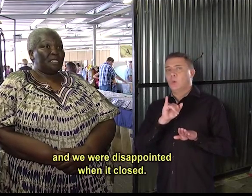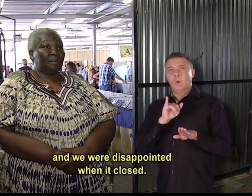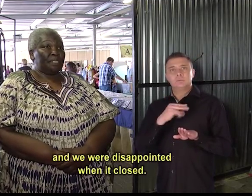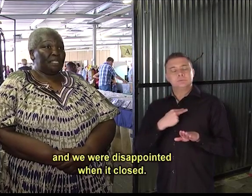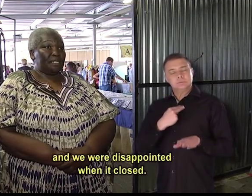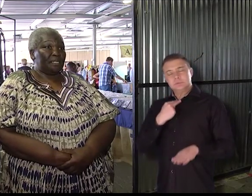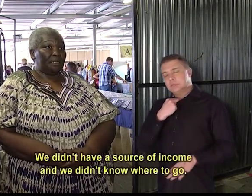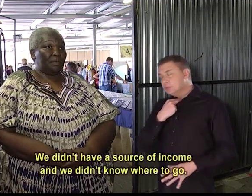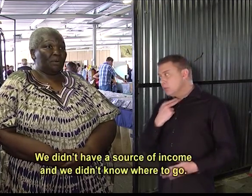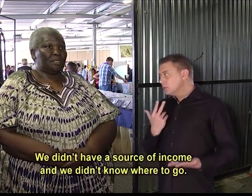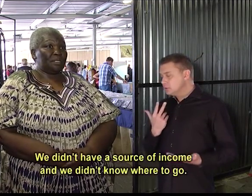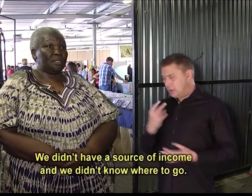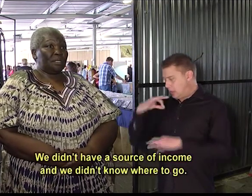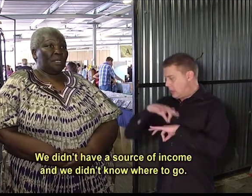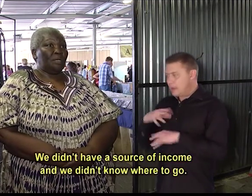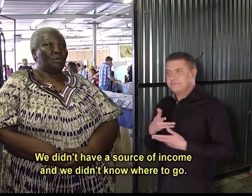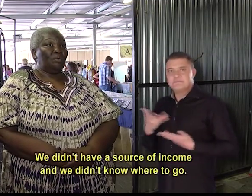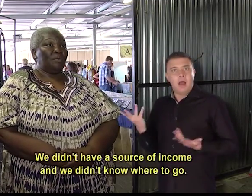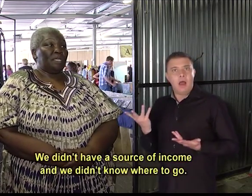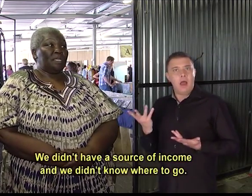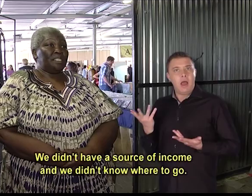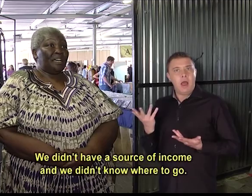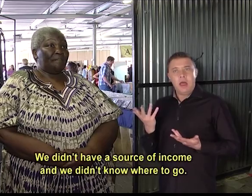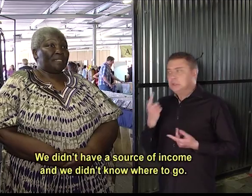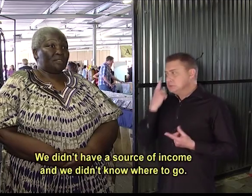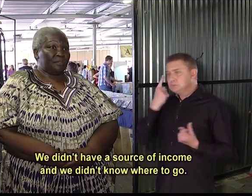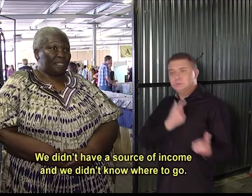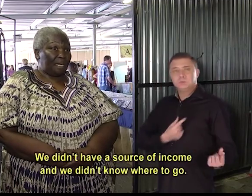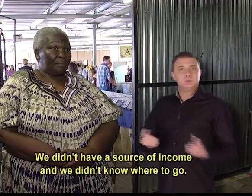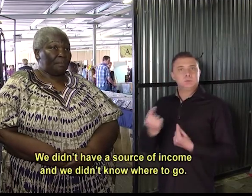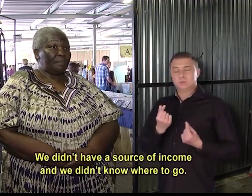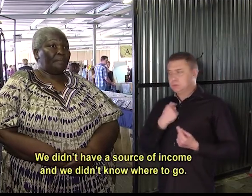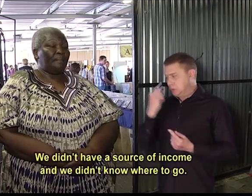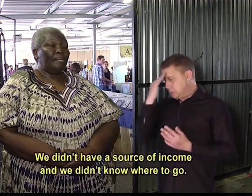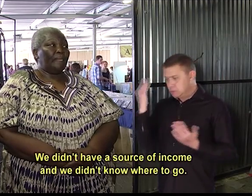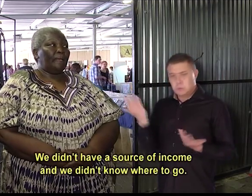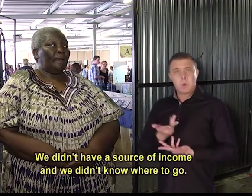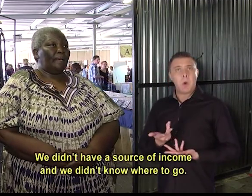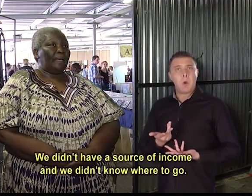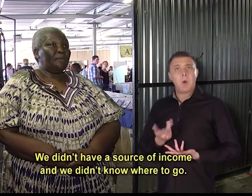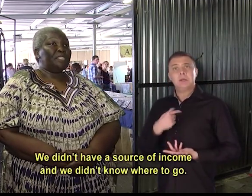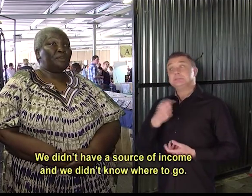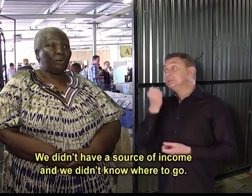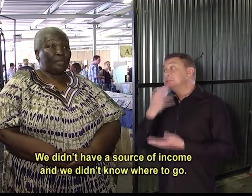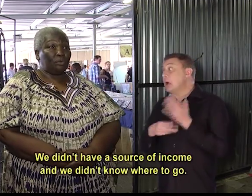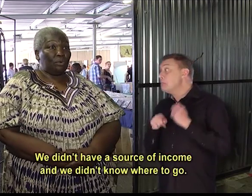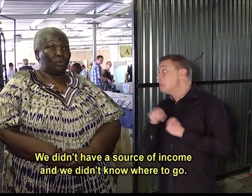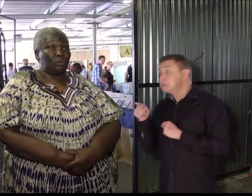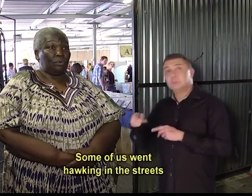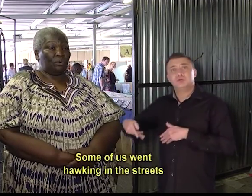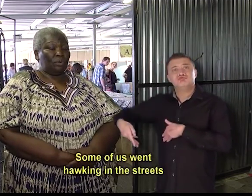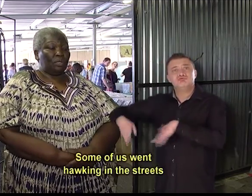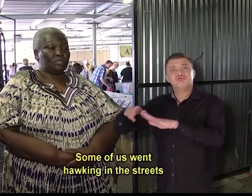very disappointed because we didn't have a source of income and we didn't know where to